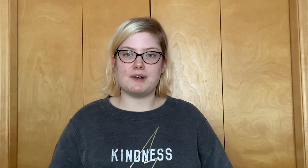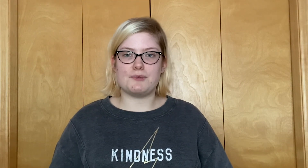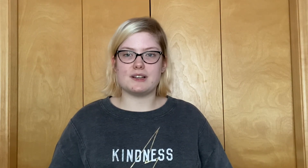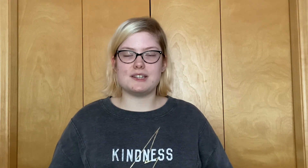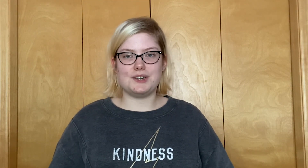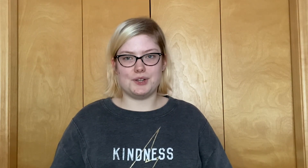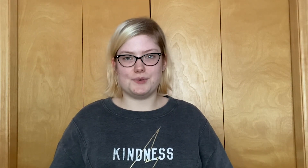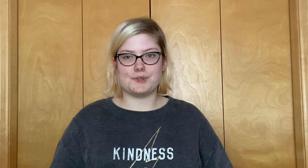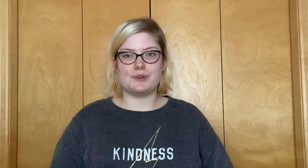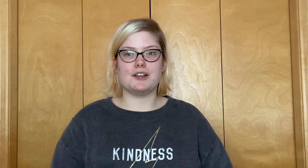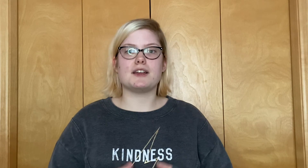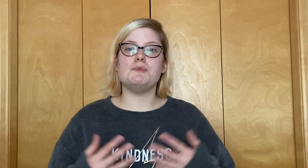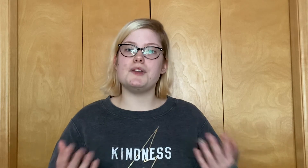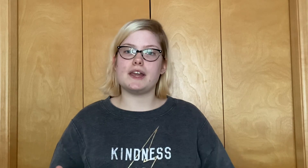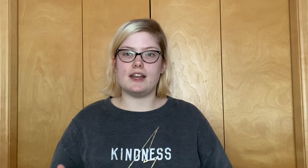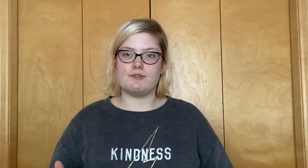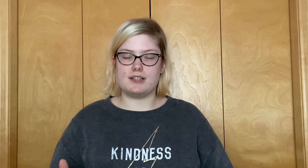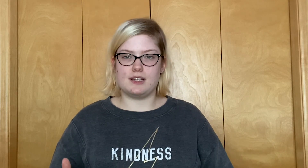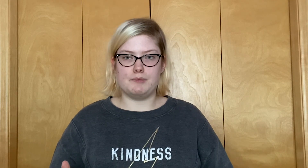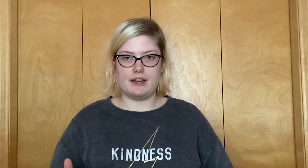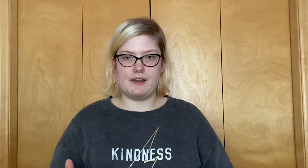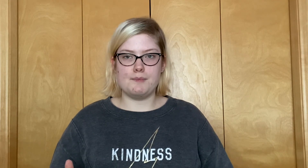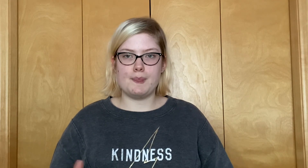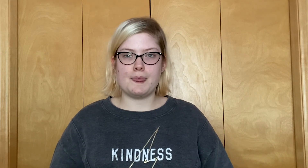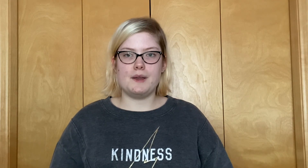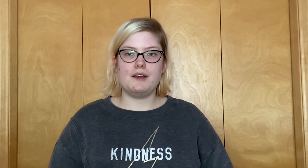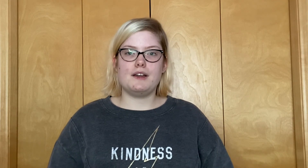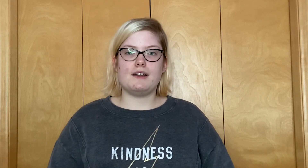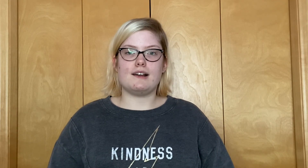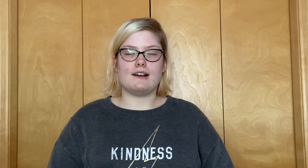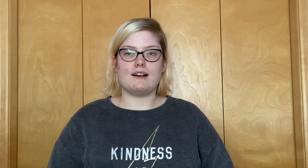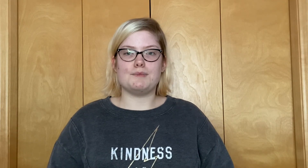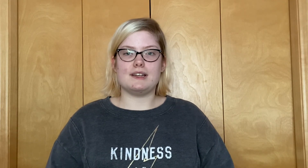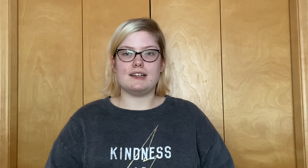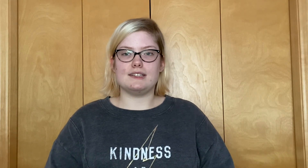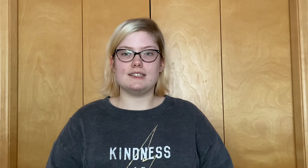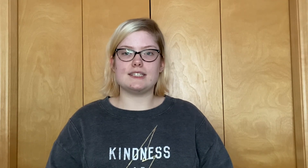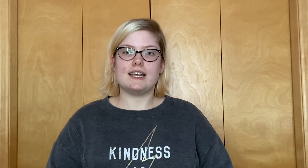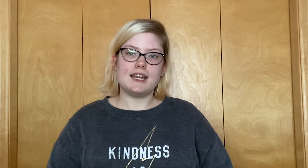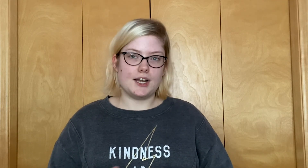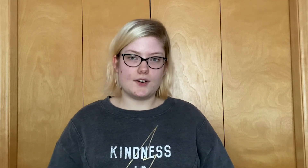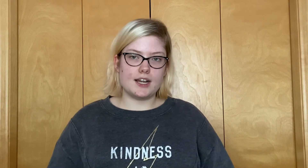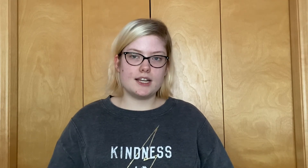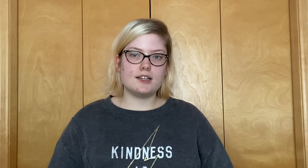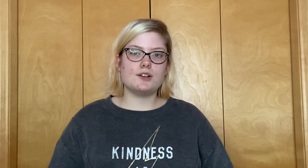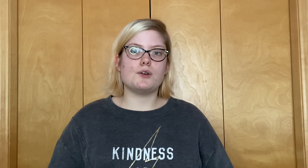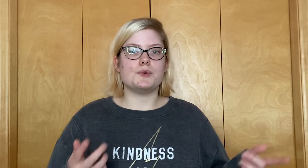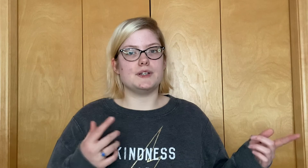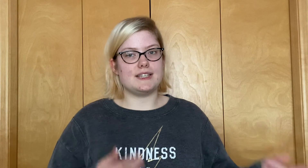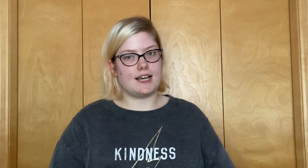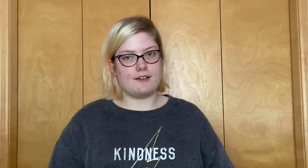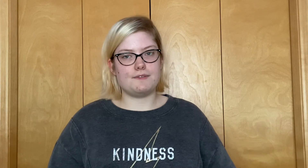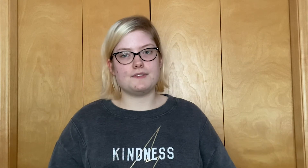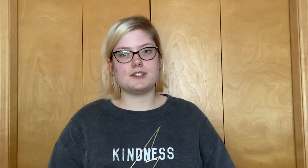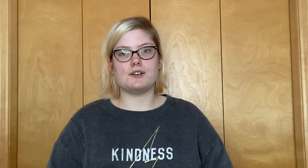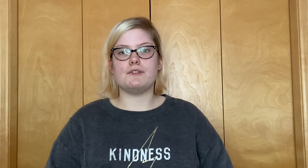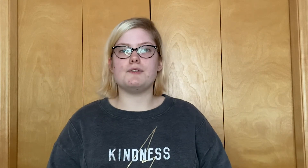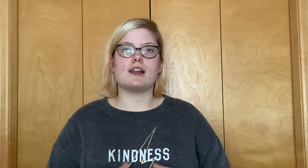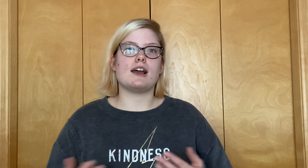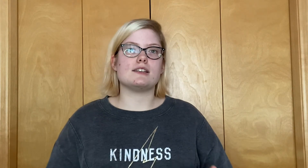want to use when you're communicating with somebody is hearing or deaf. So if you want to ask